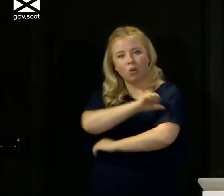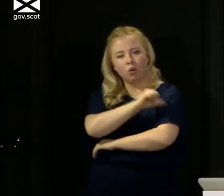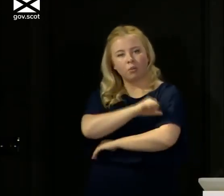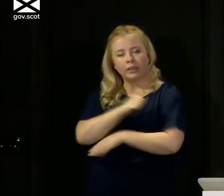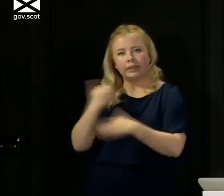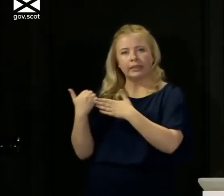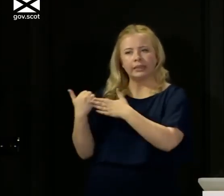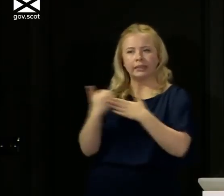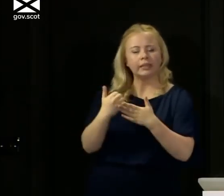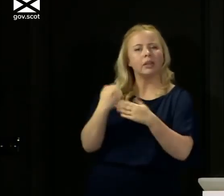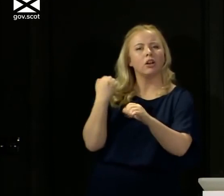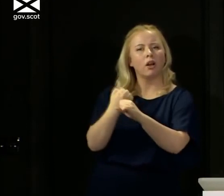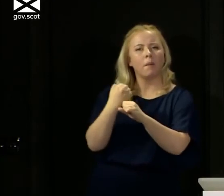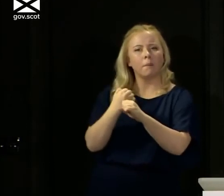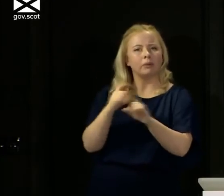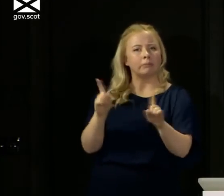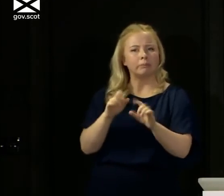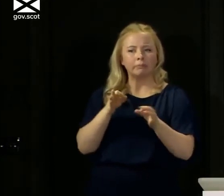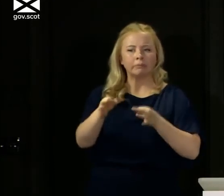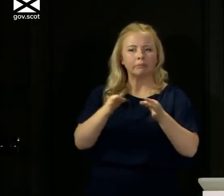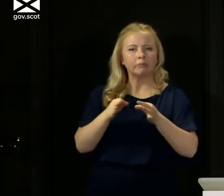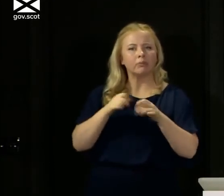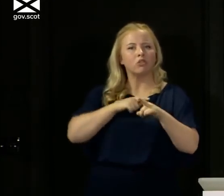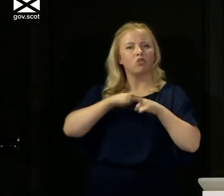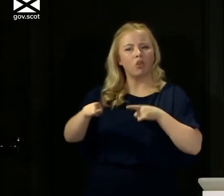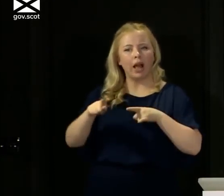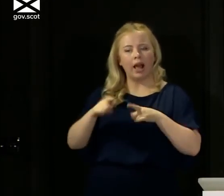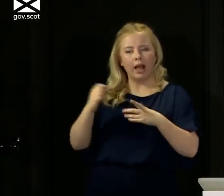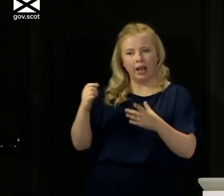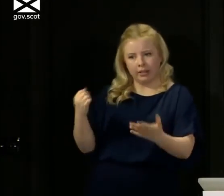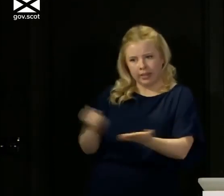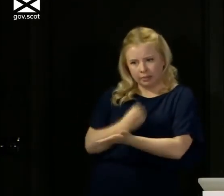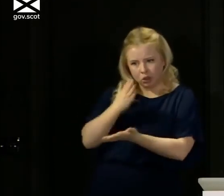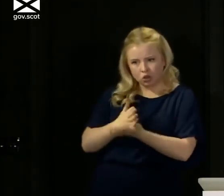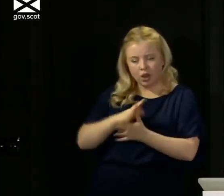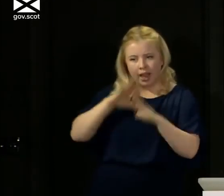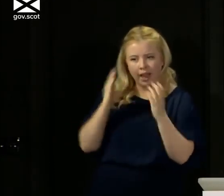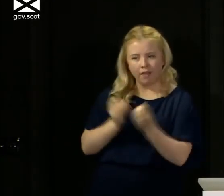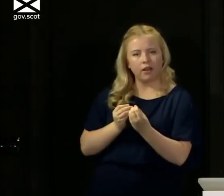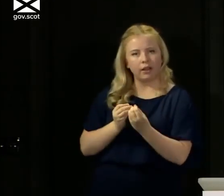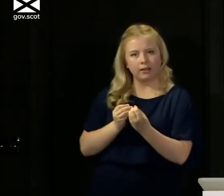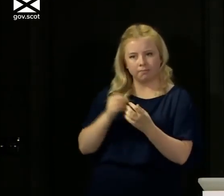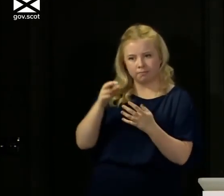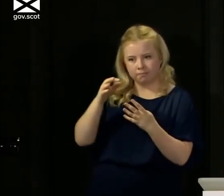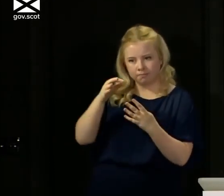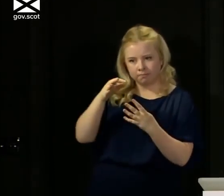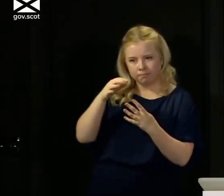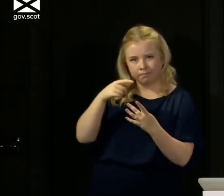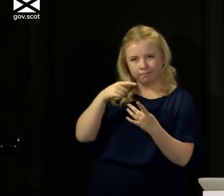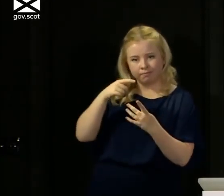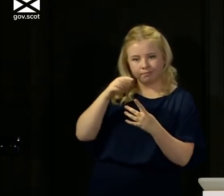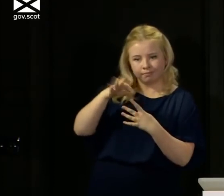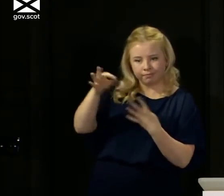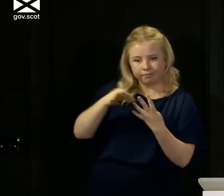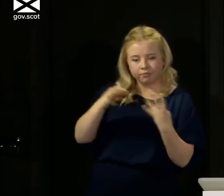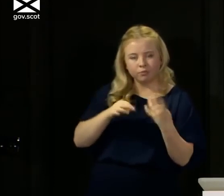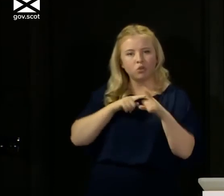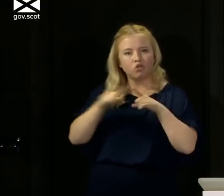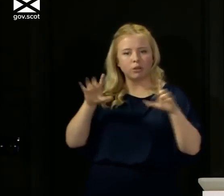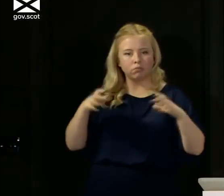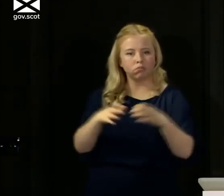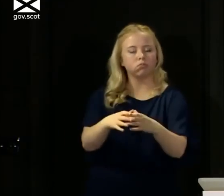the measures that we need to take to make sure that everything possible has been done to reduce and hopefully eradicate